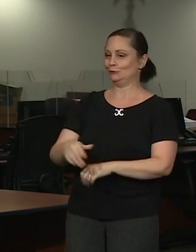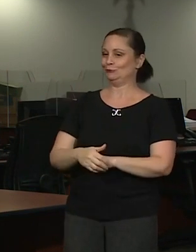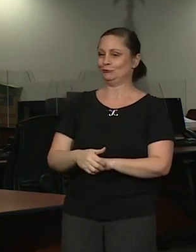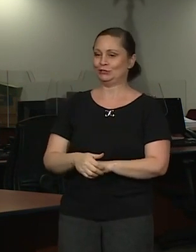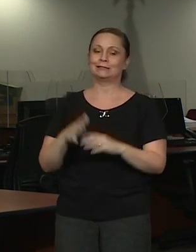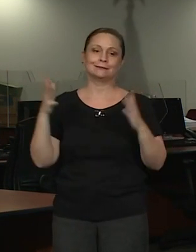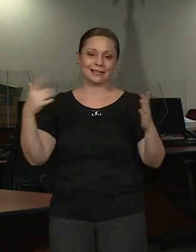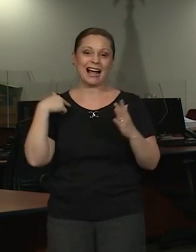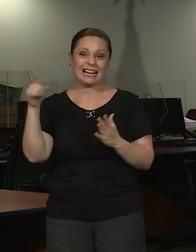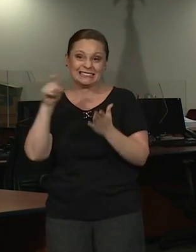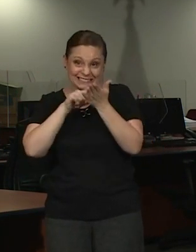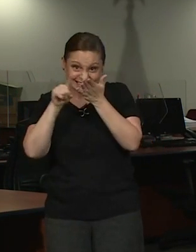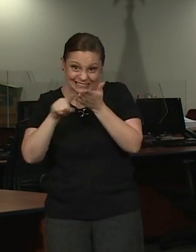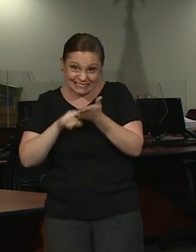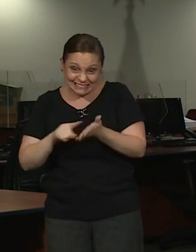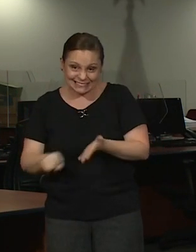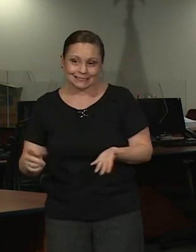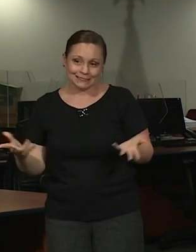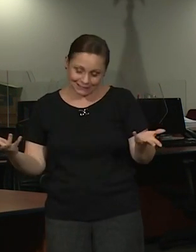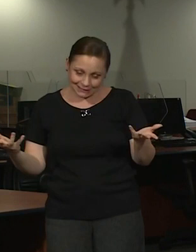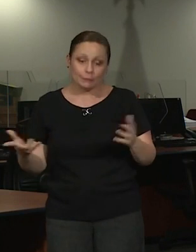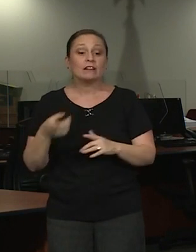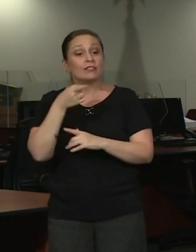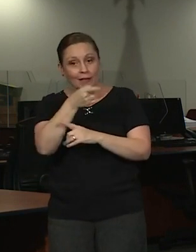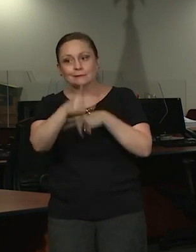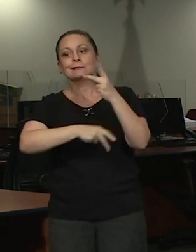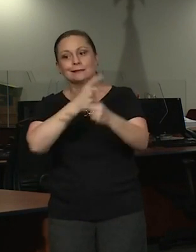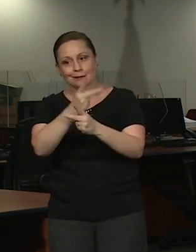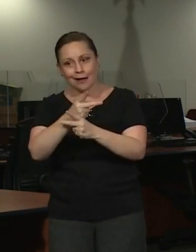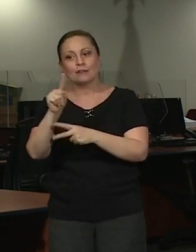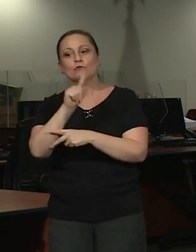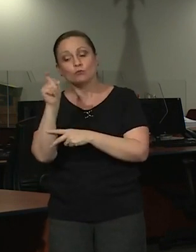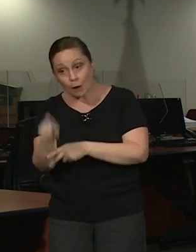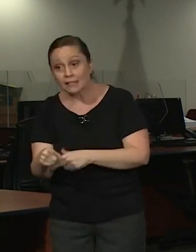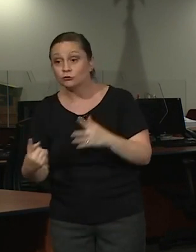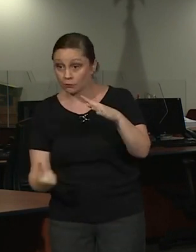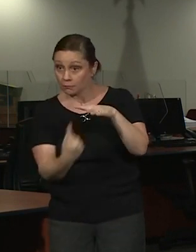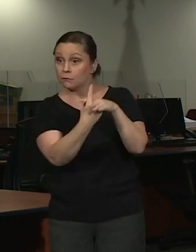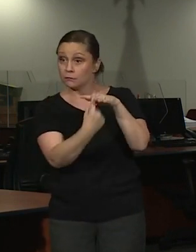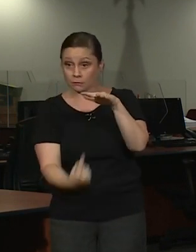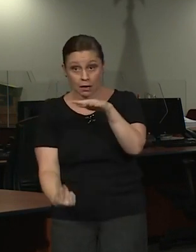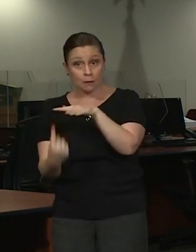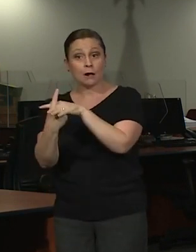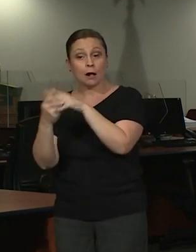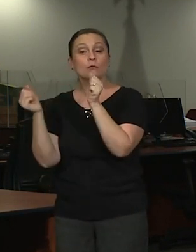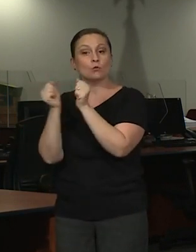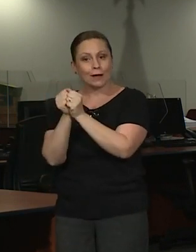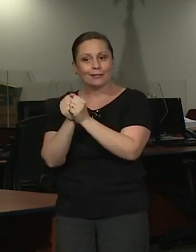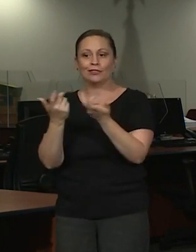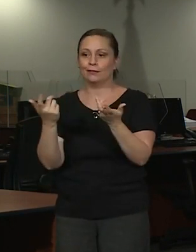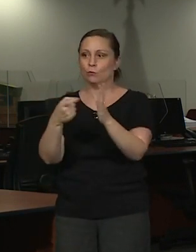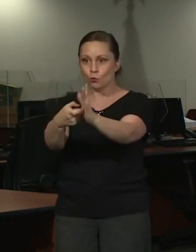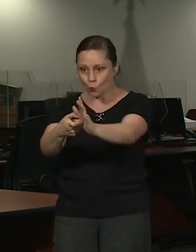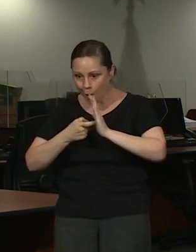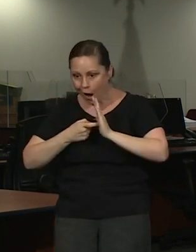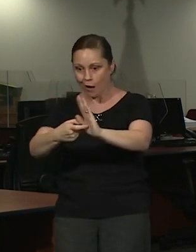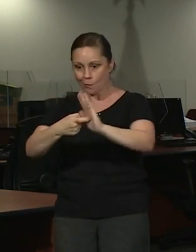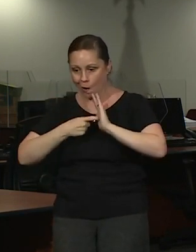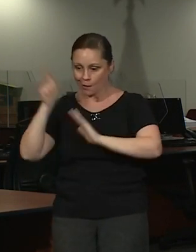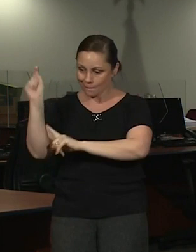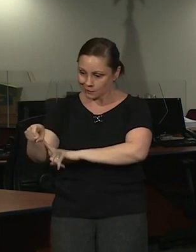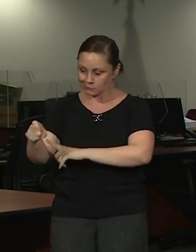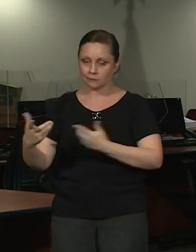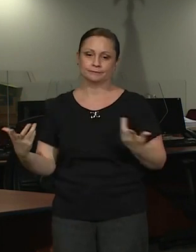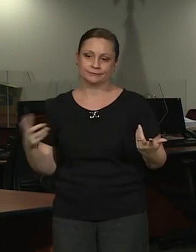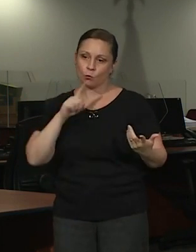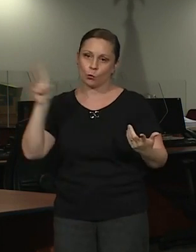of research. Well, I have but those are the kind of questions that come up with mandates. Here's yes, another question. In